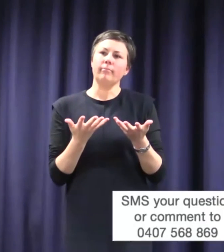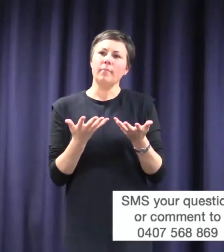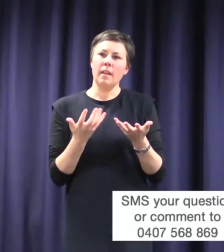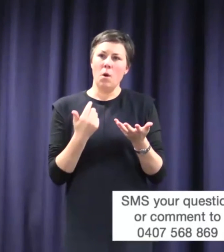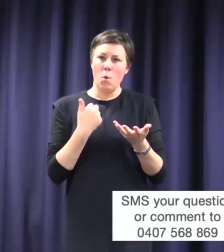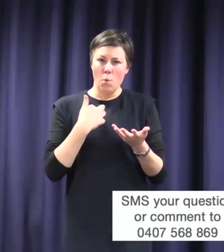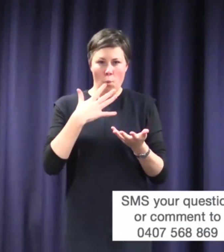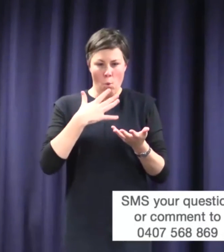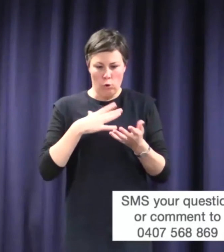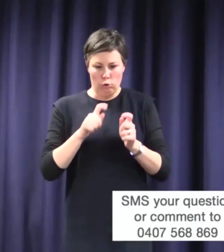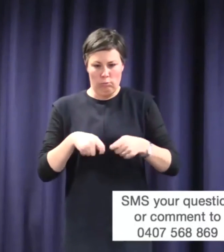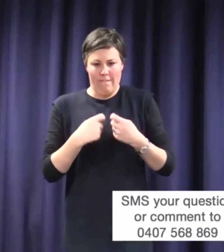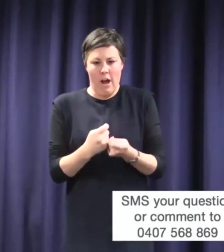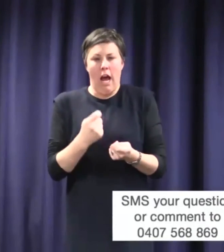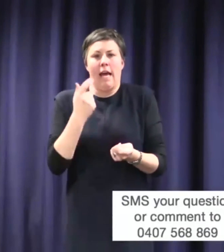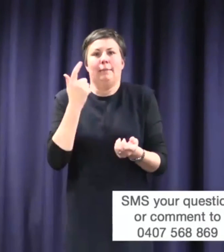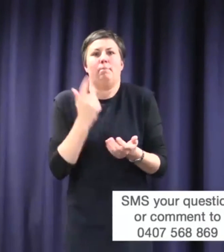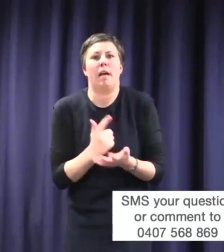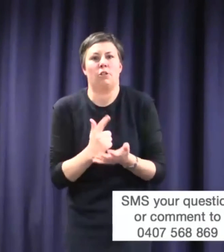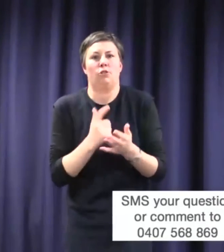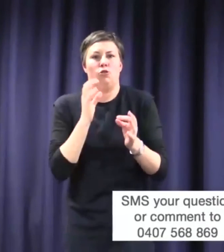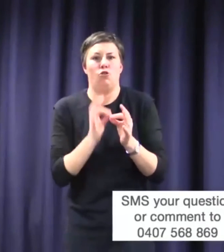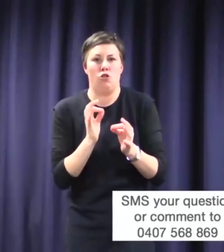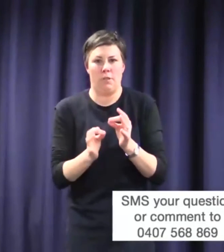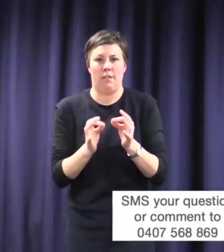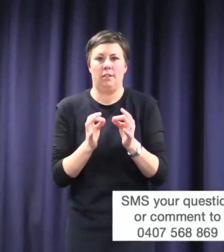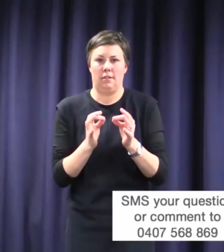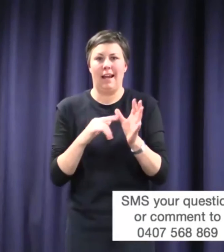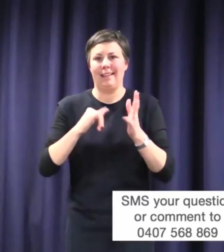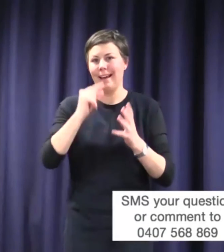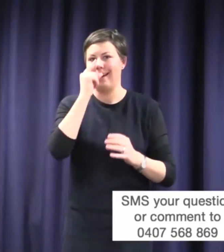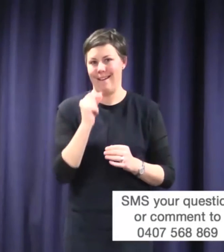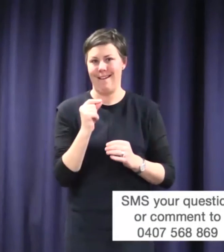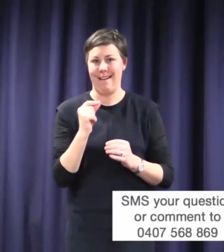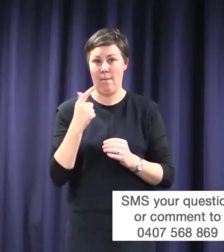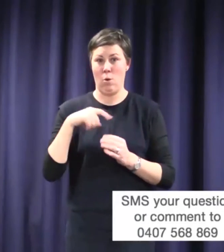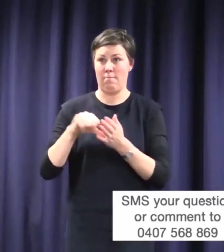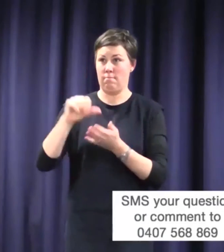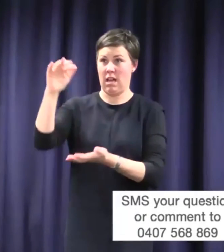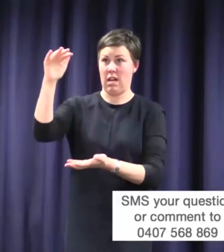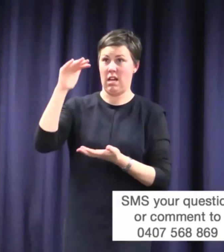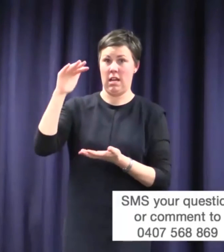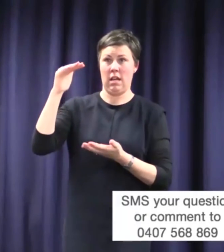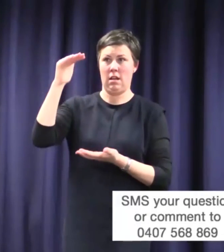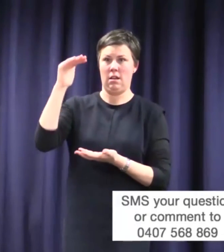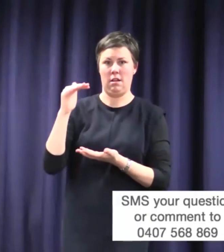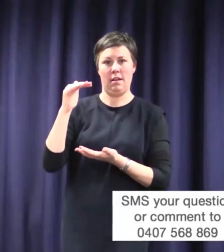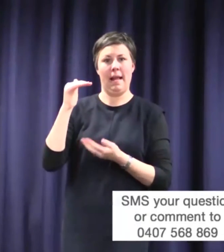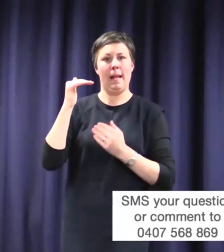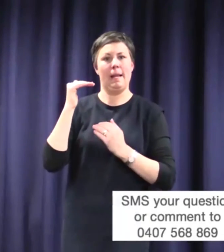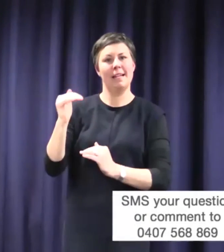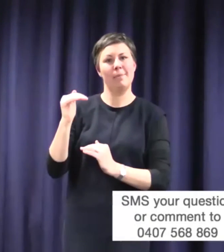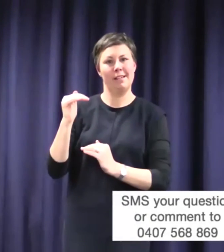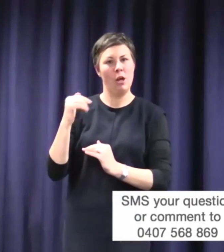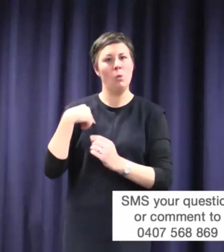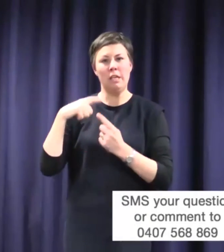interpreting appointments or medical appointments can be delivered for the bucket of funding that we receive.